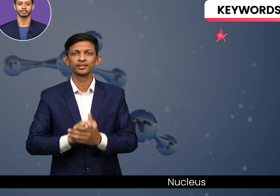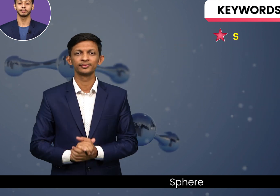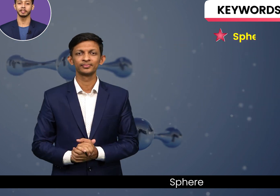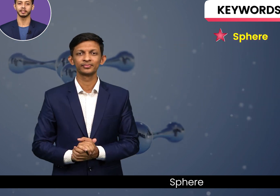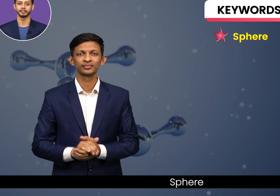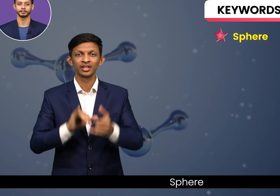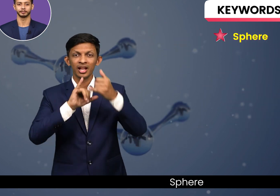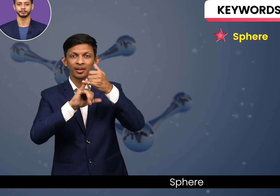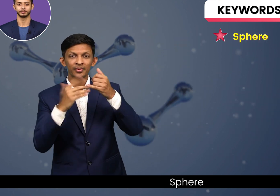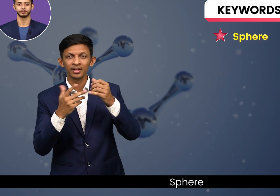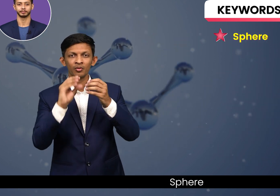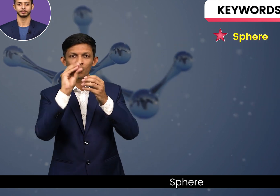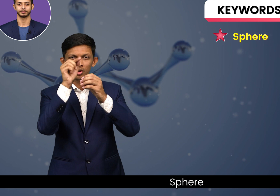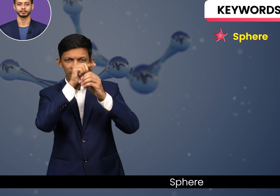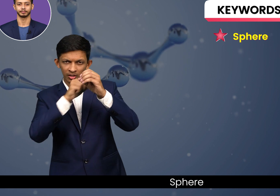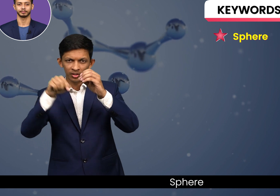Sphere,